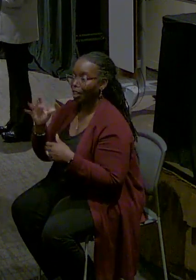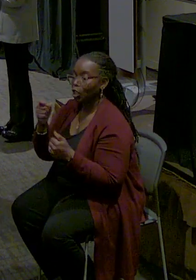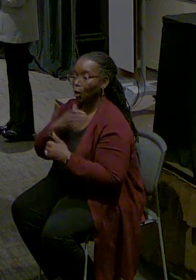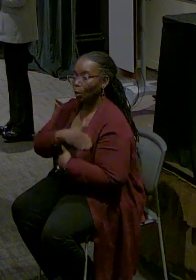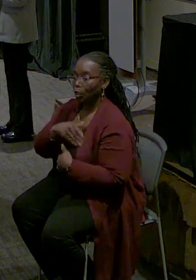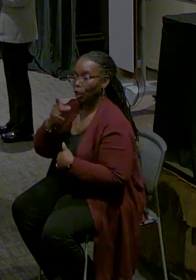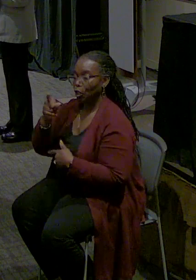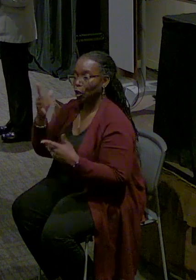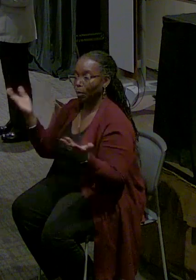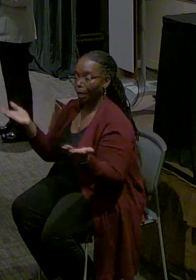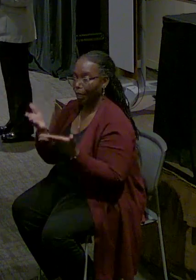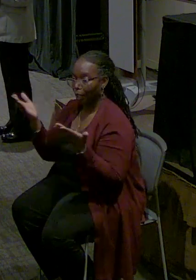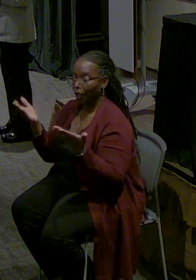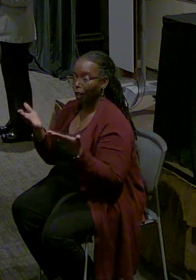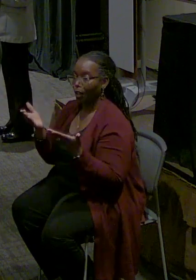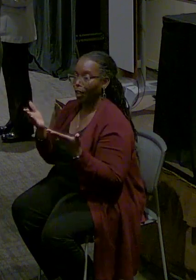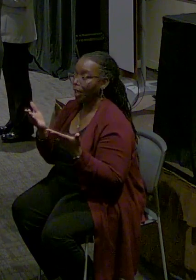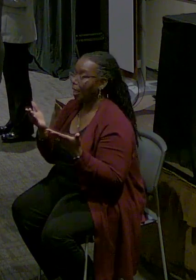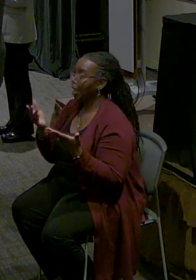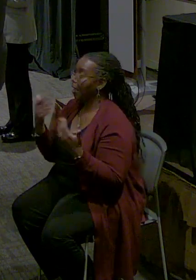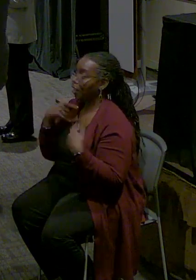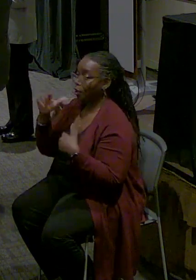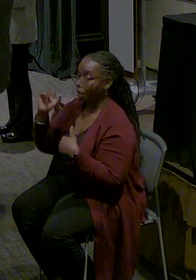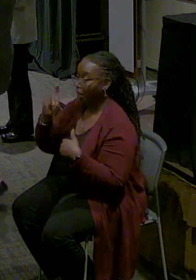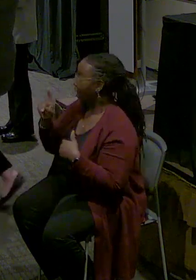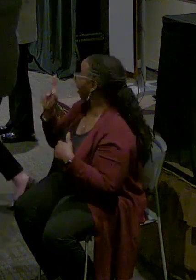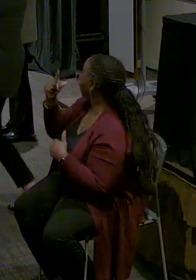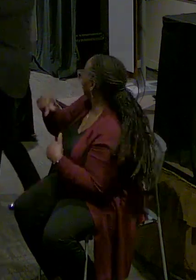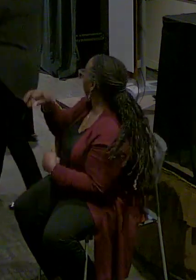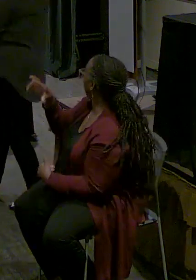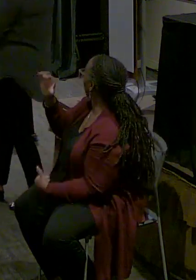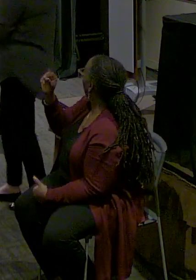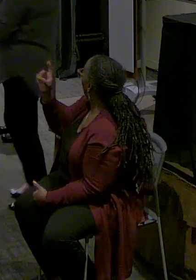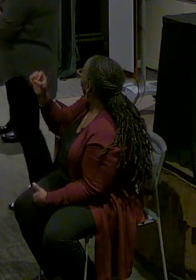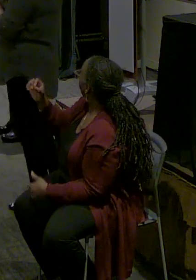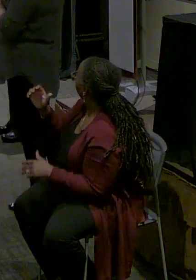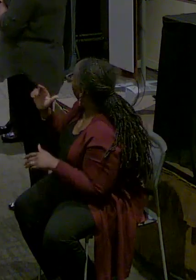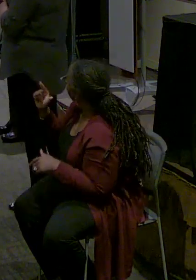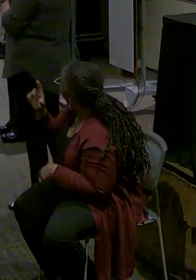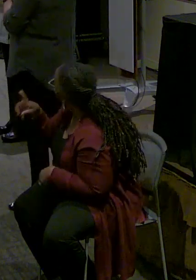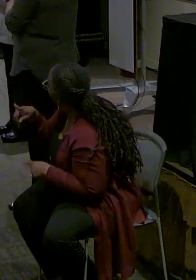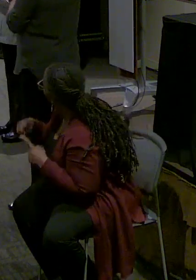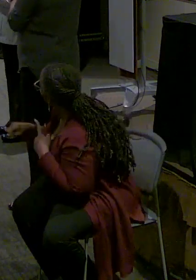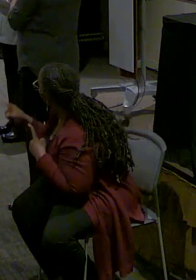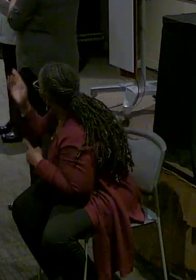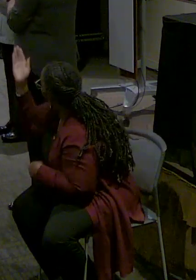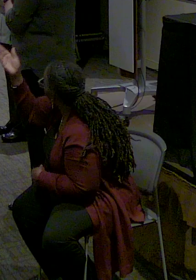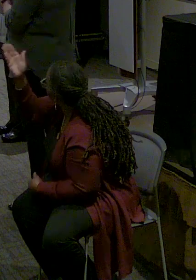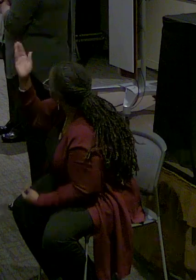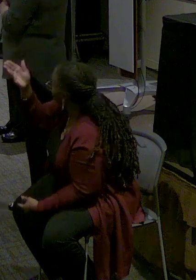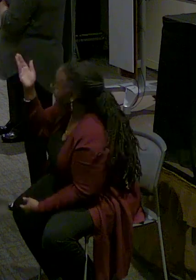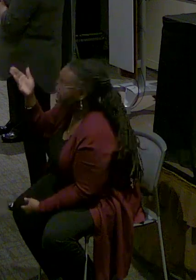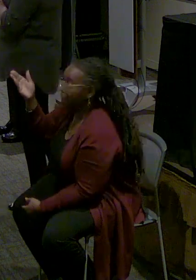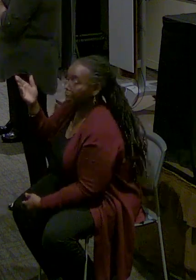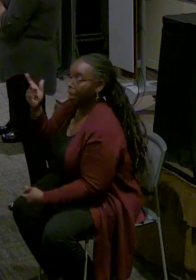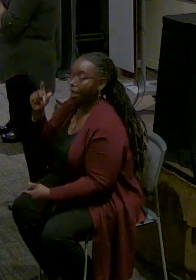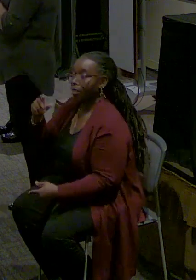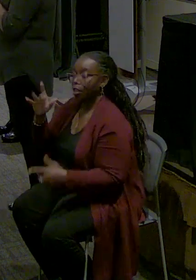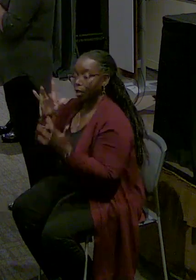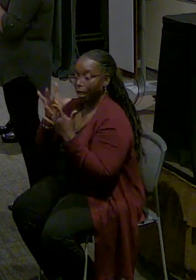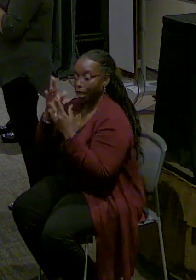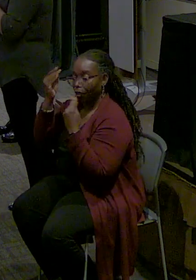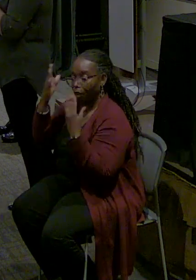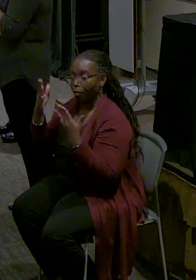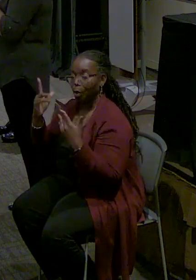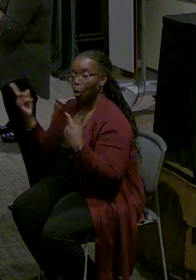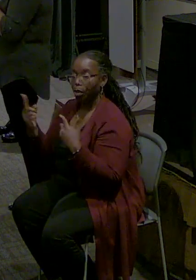appreciate you being here. There's the link, the QR code, and the link to the presentation. There's our contact information.